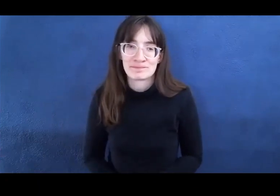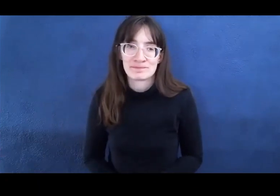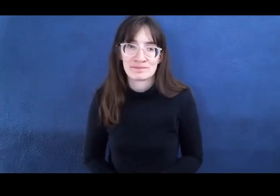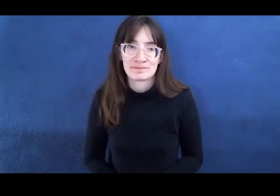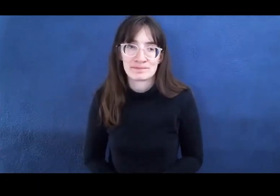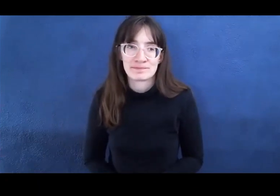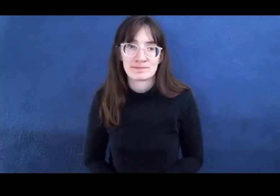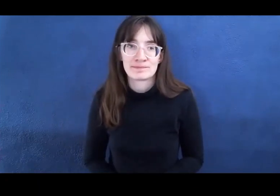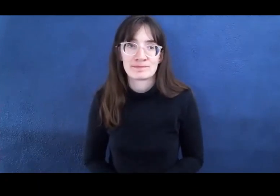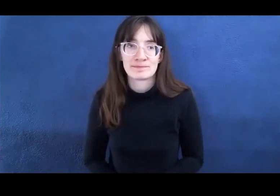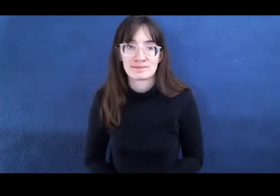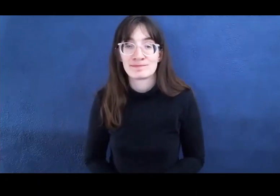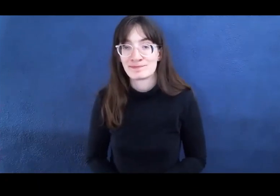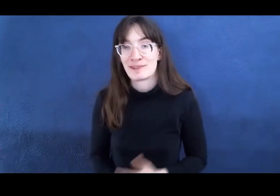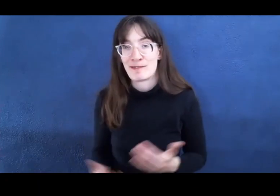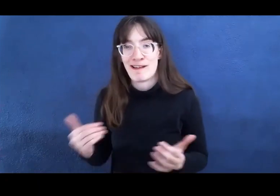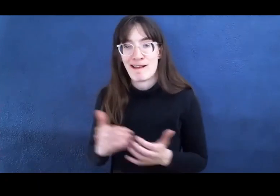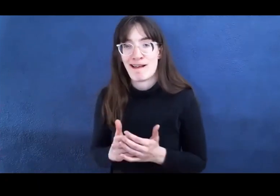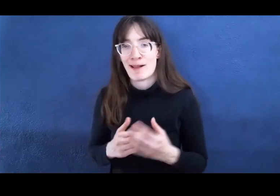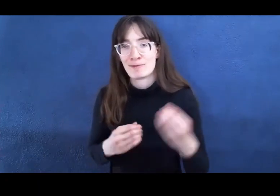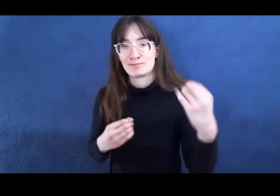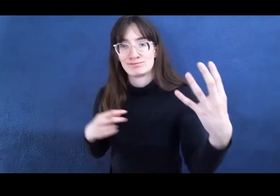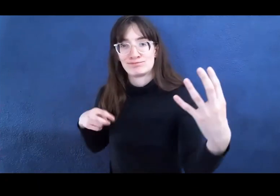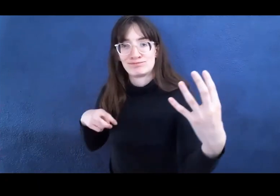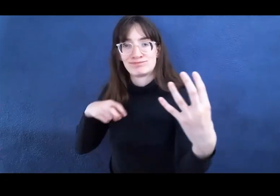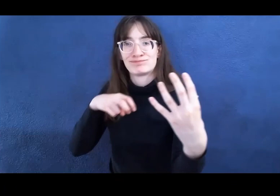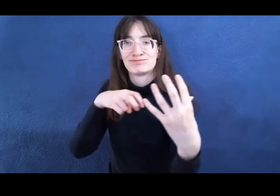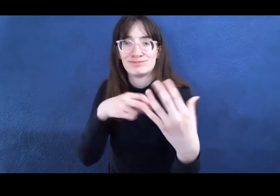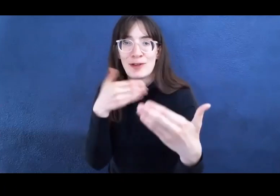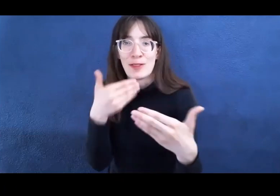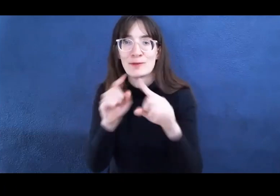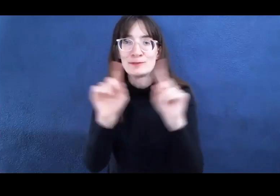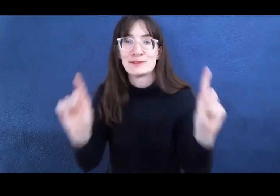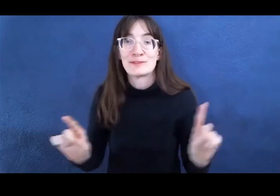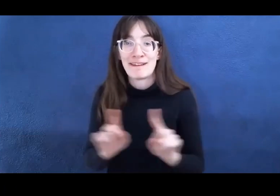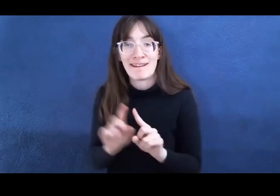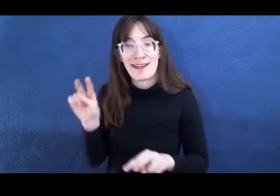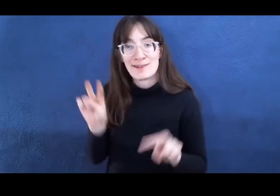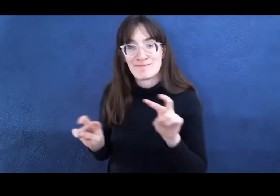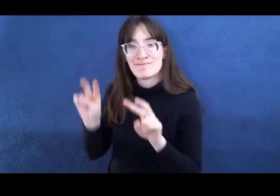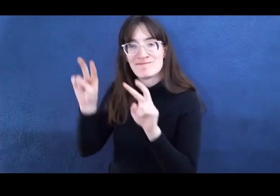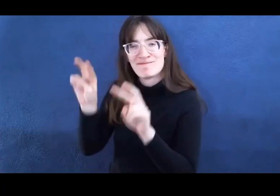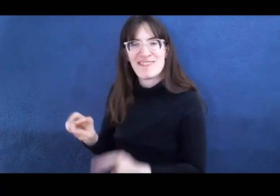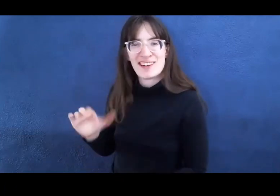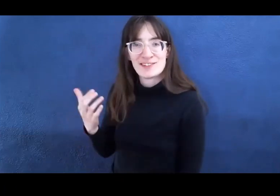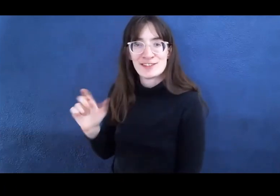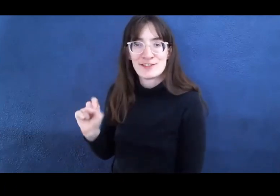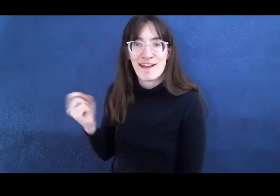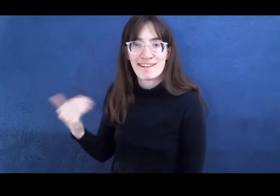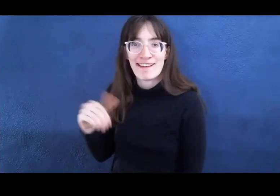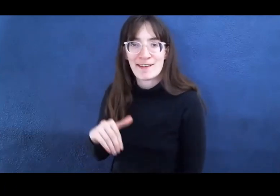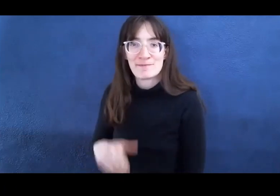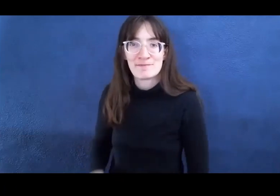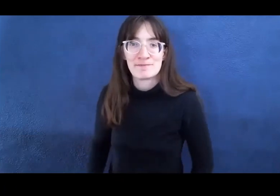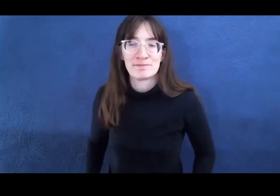I'm gonna pull my chair up towards the screen so I can kind of see what's going on in the chat.